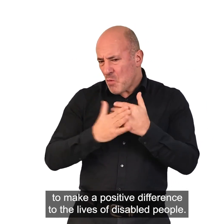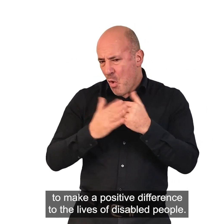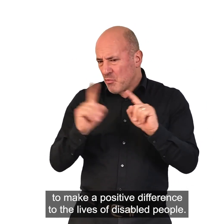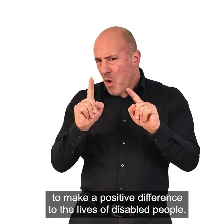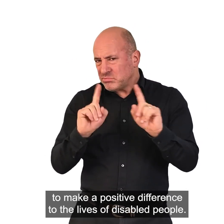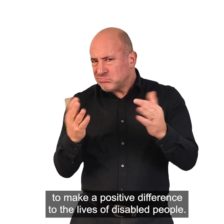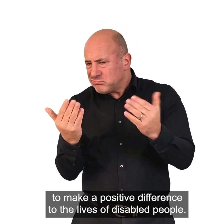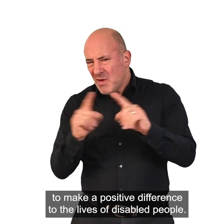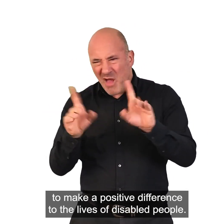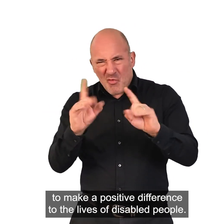people.